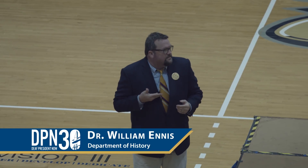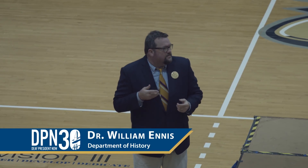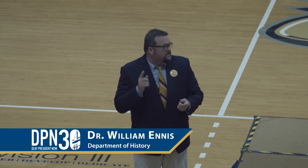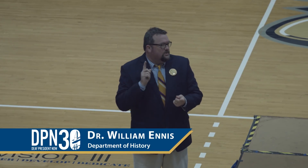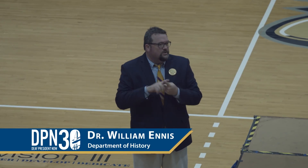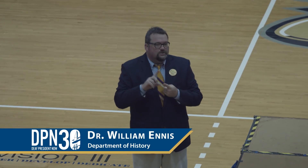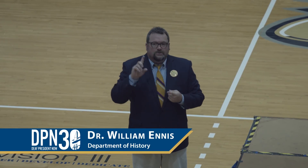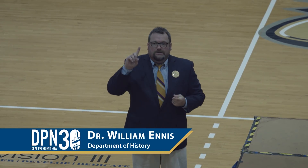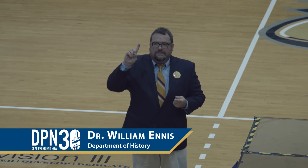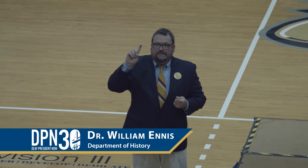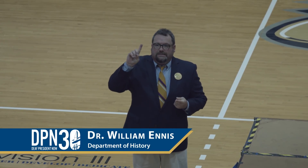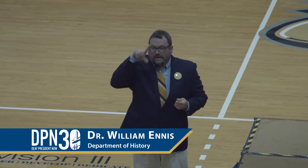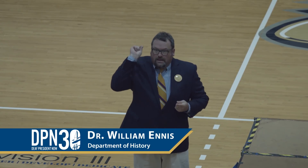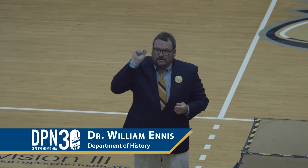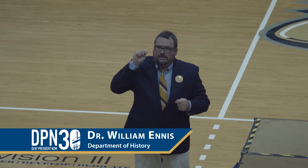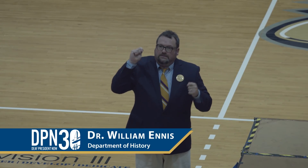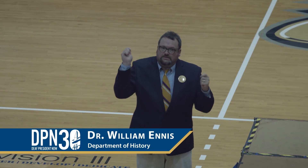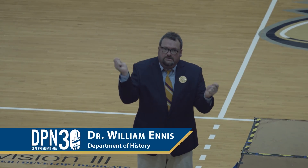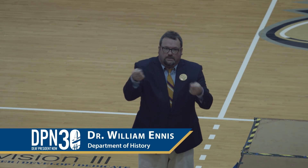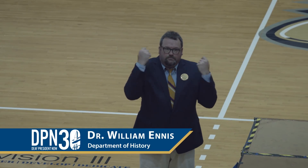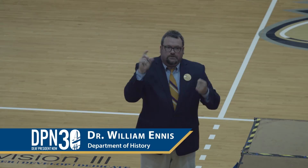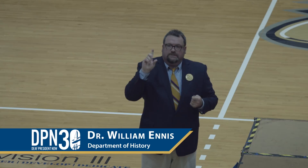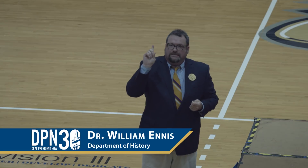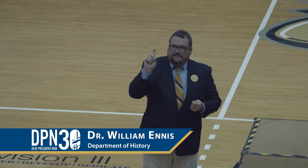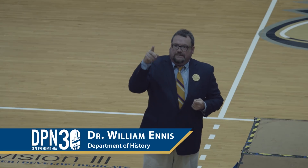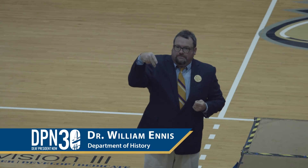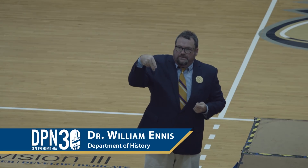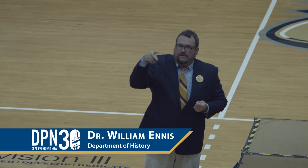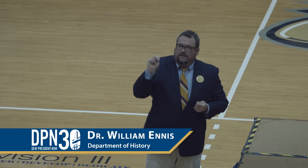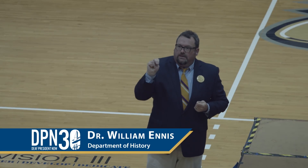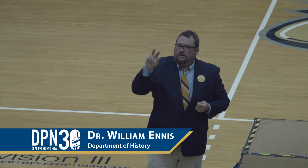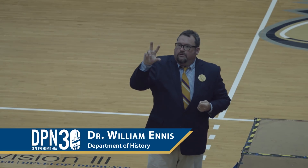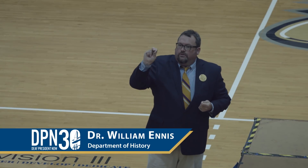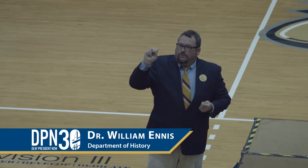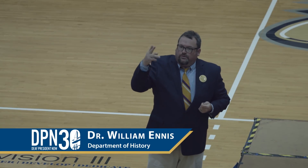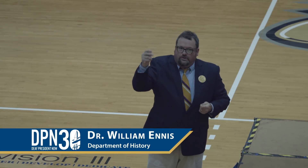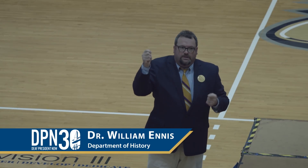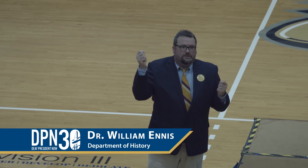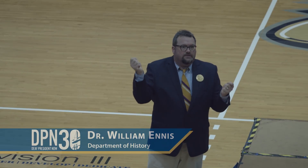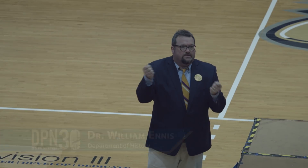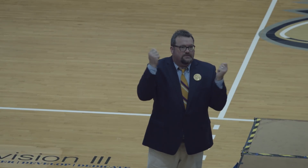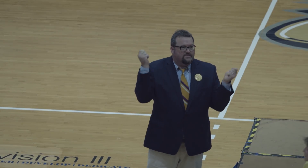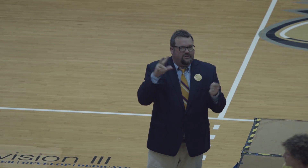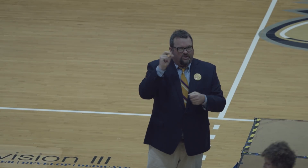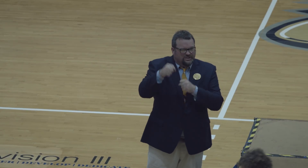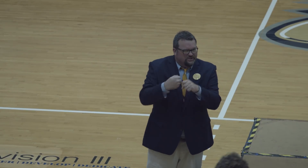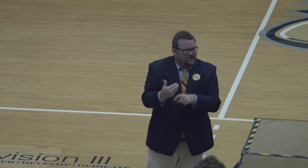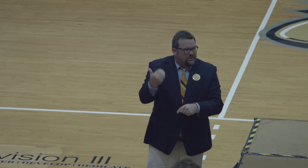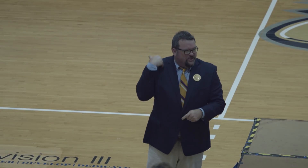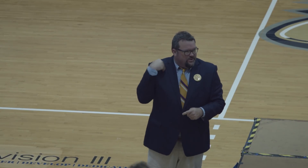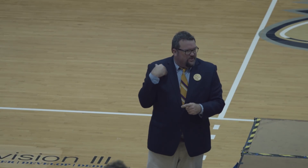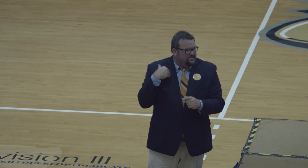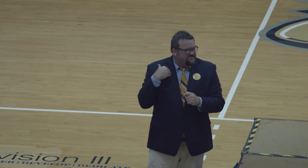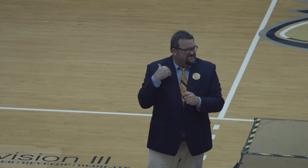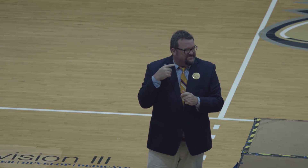Hello, and welcome to Gallaudet's celebration of DPN 30